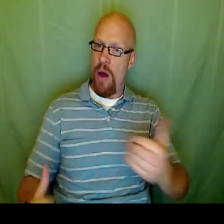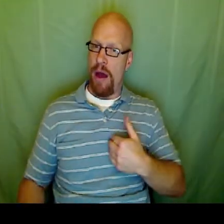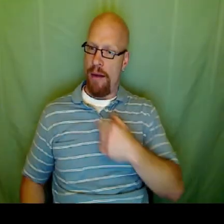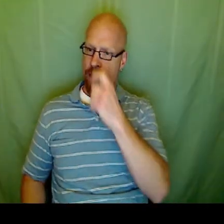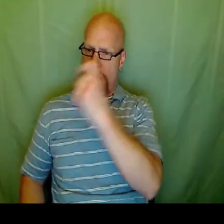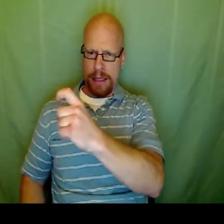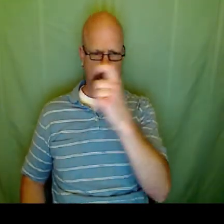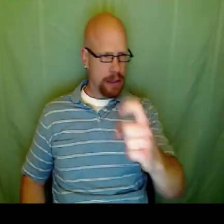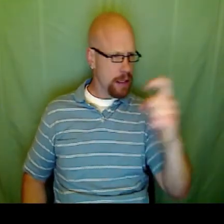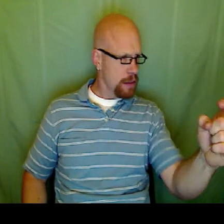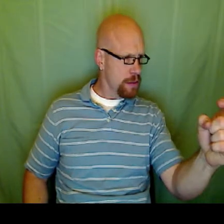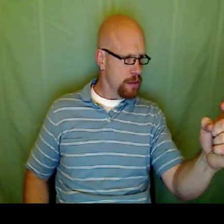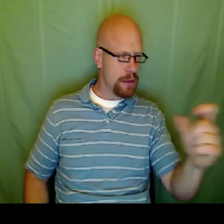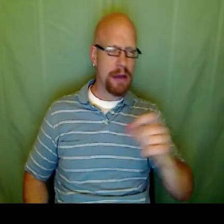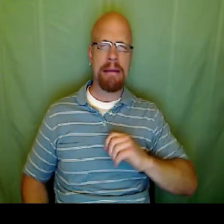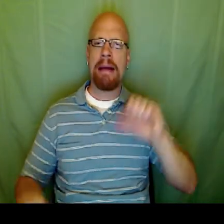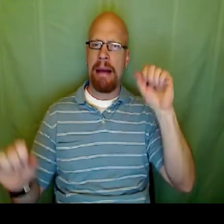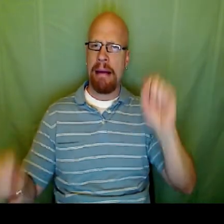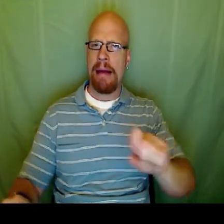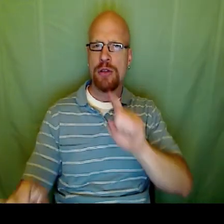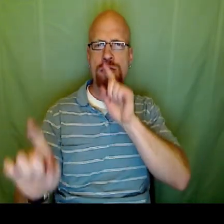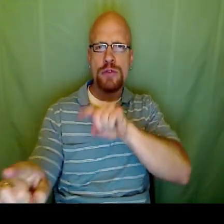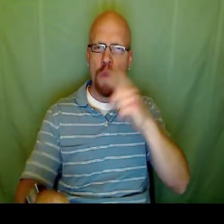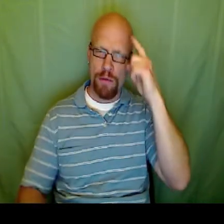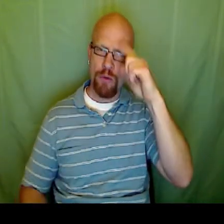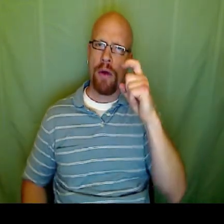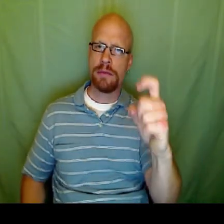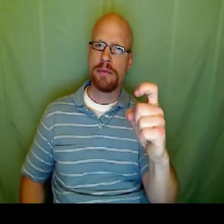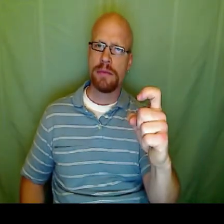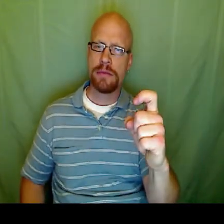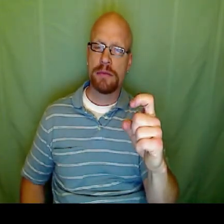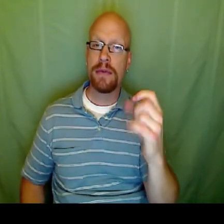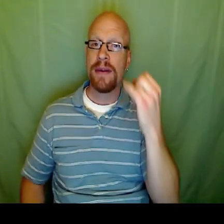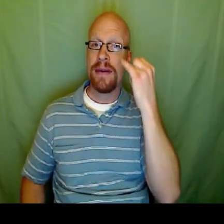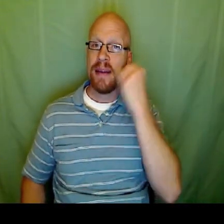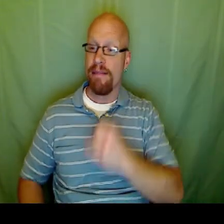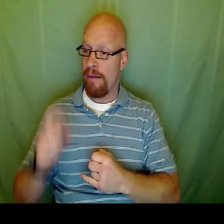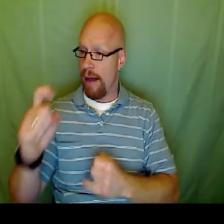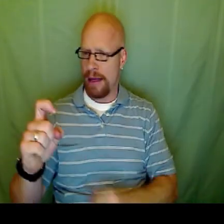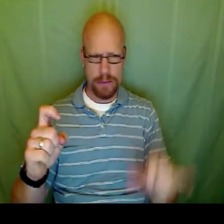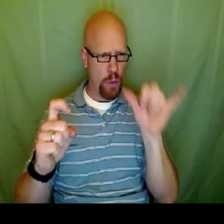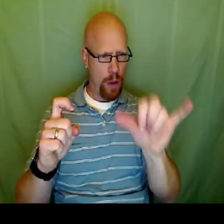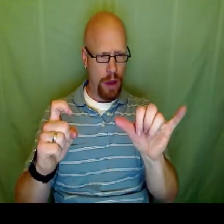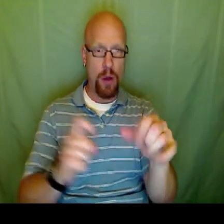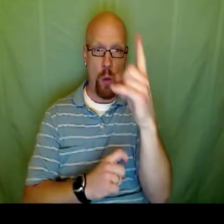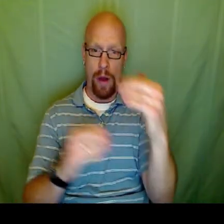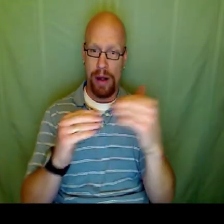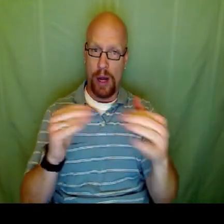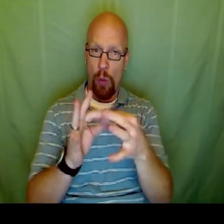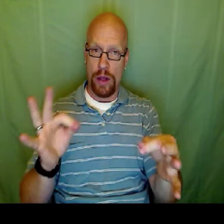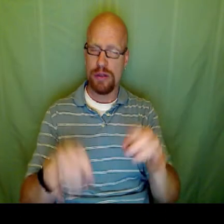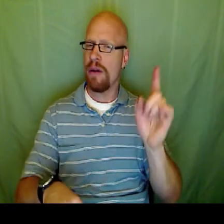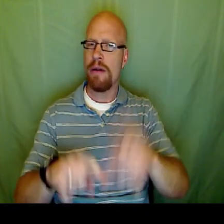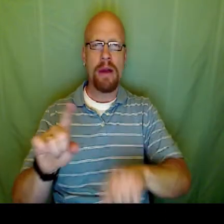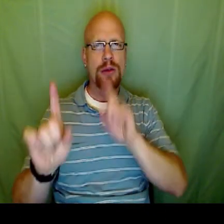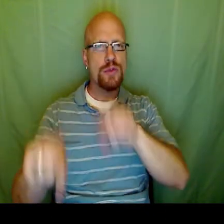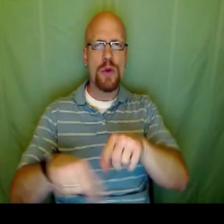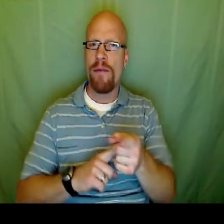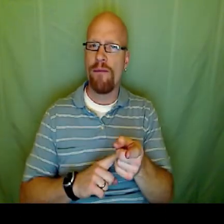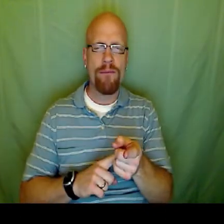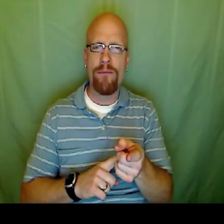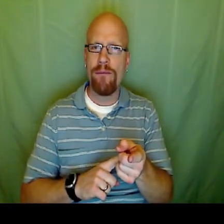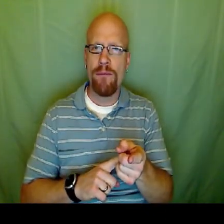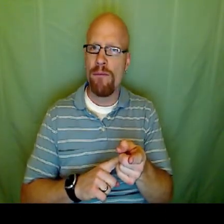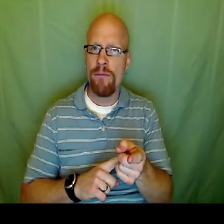where y used to be is now x minus 2. Now I have one equation and one variable, and I can solve for that